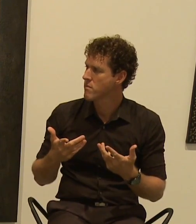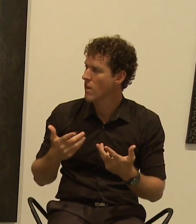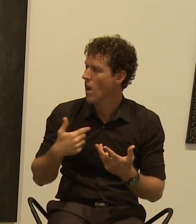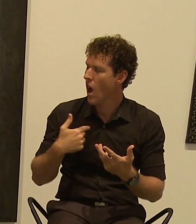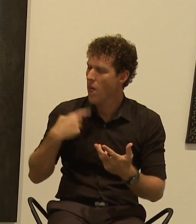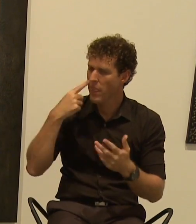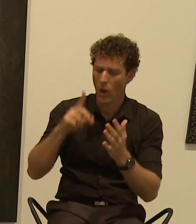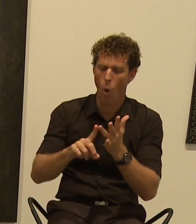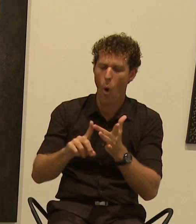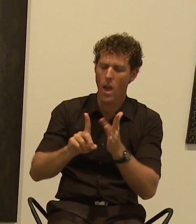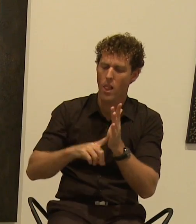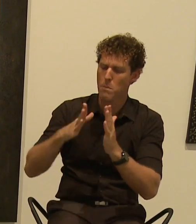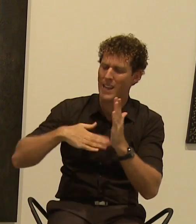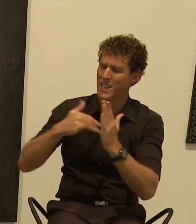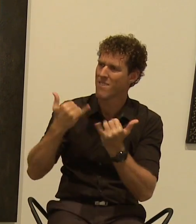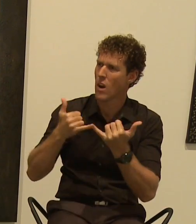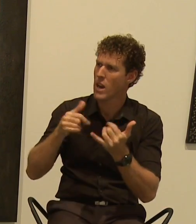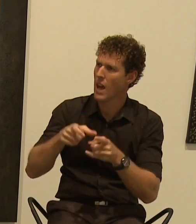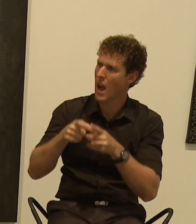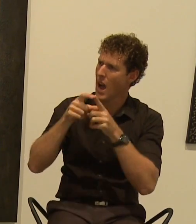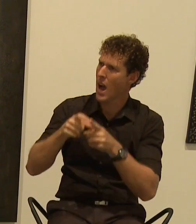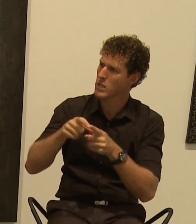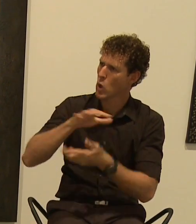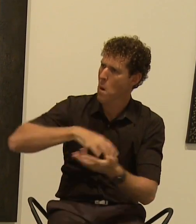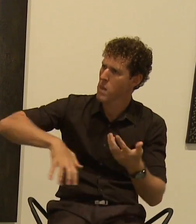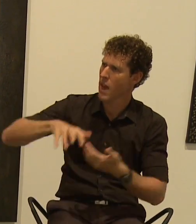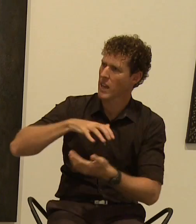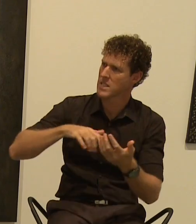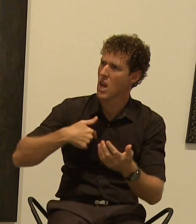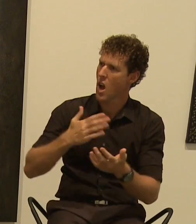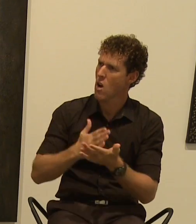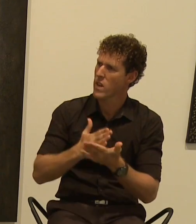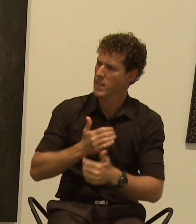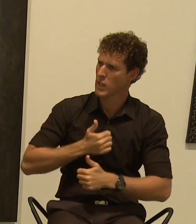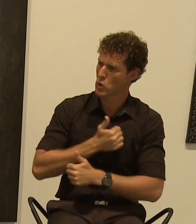Oil painting is very complex, and I really enjoy